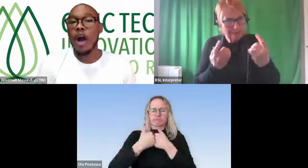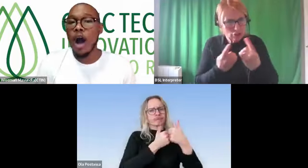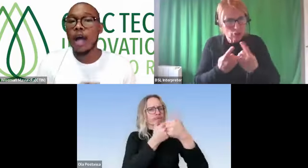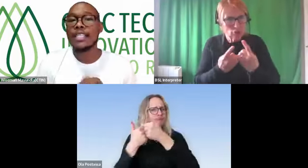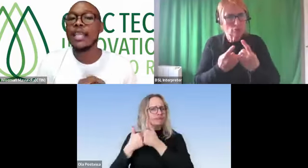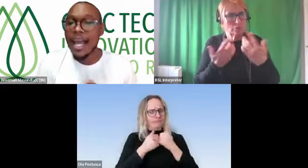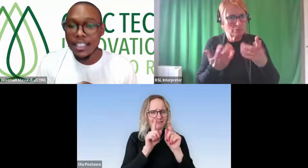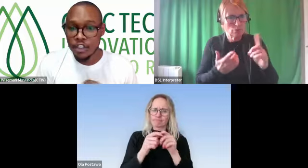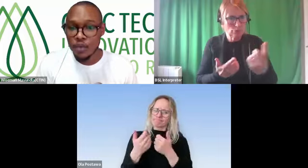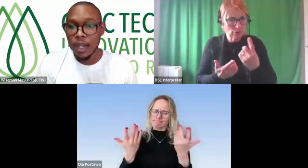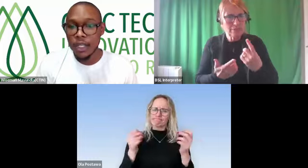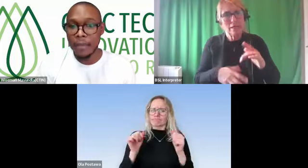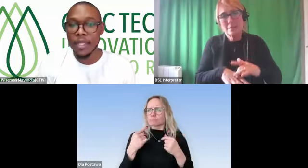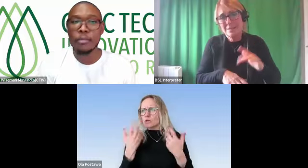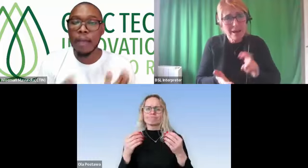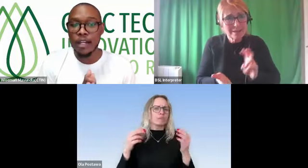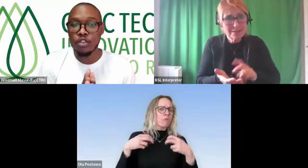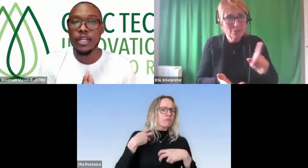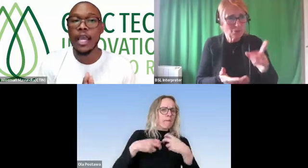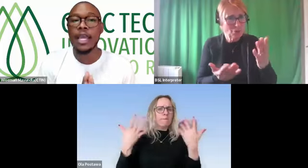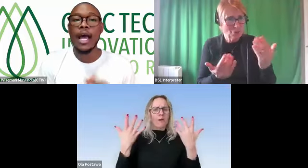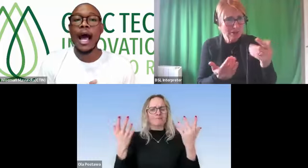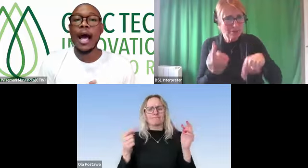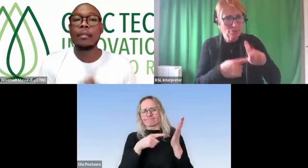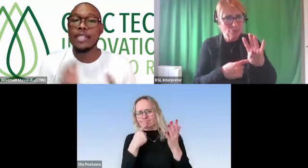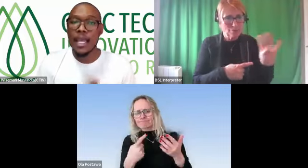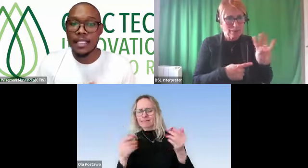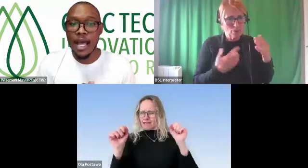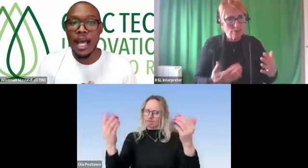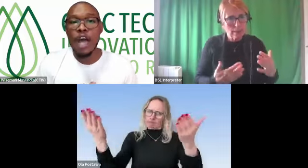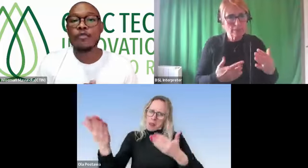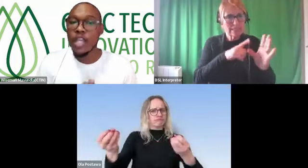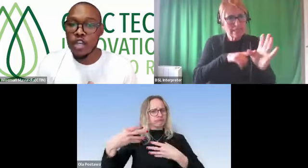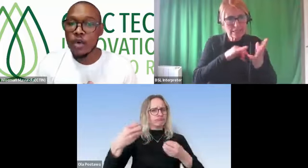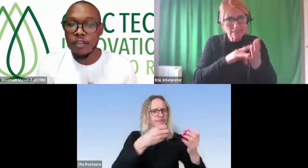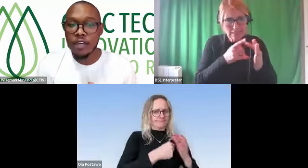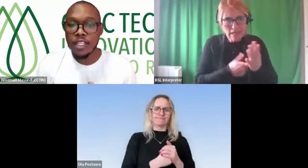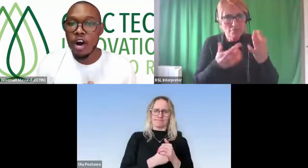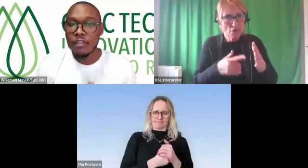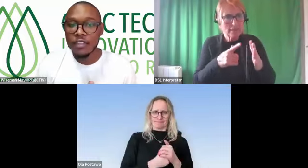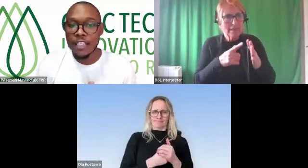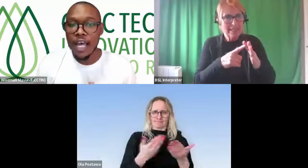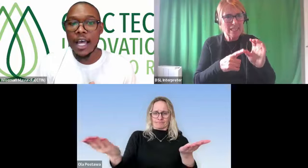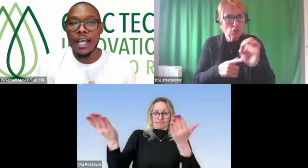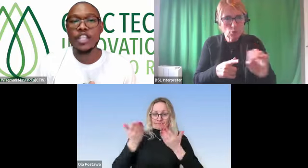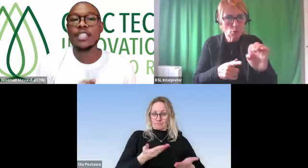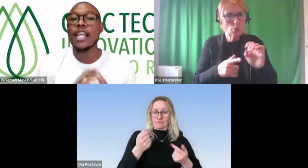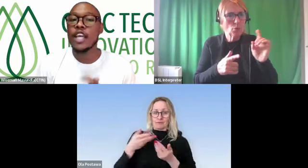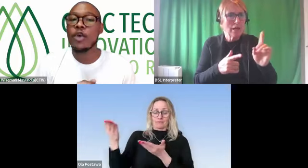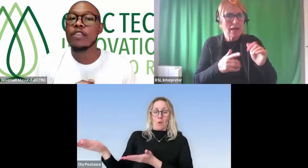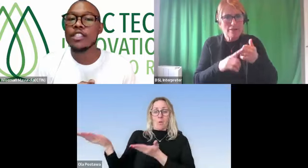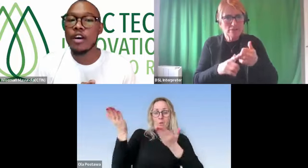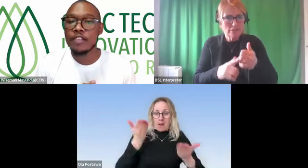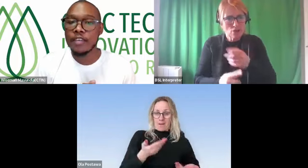So we are delighted to welcome to the panel today Taysir, the EU Advocacy Officer.